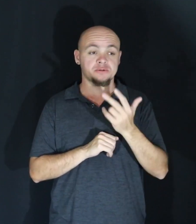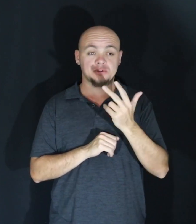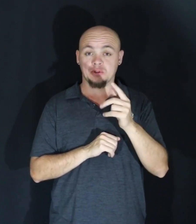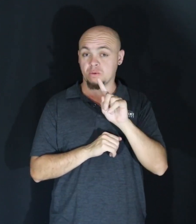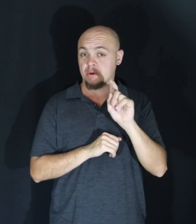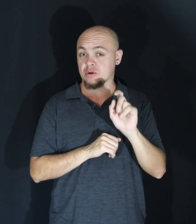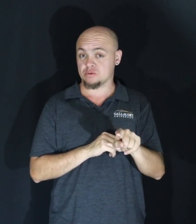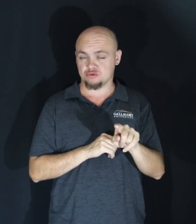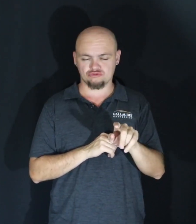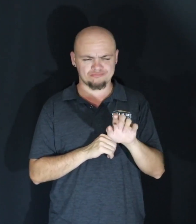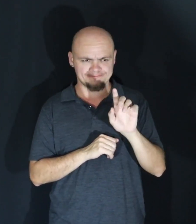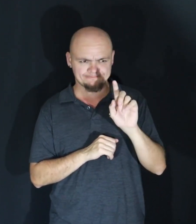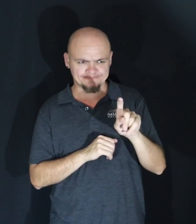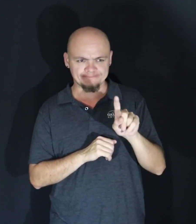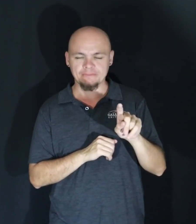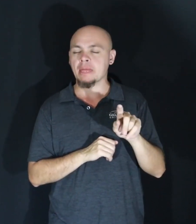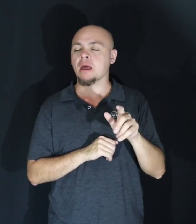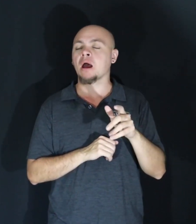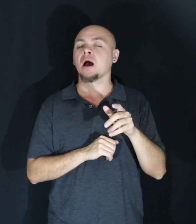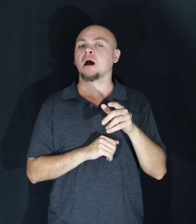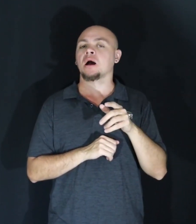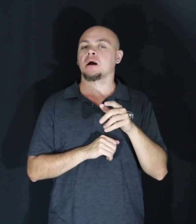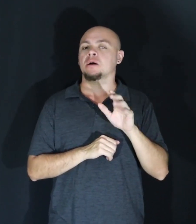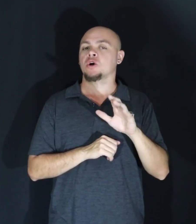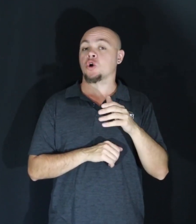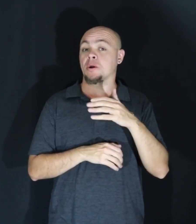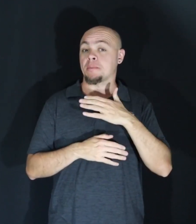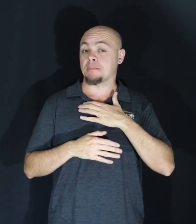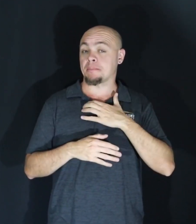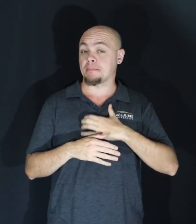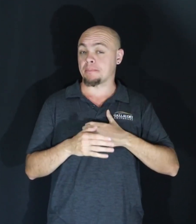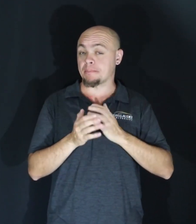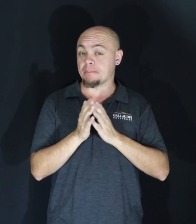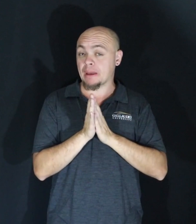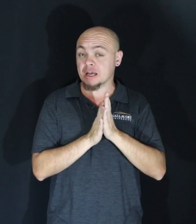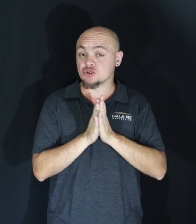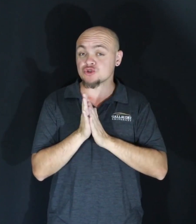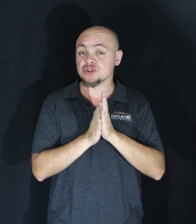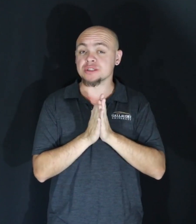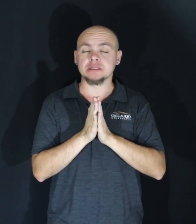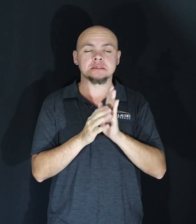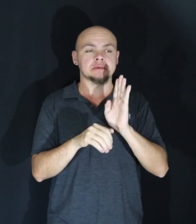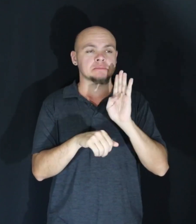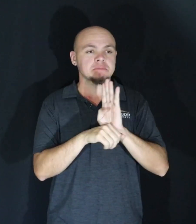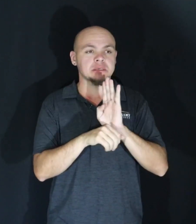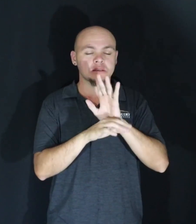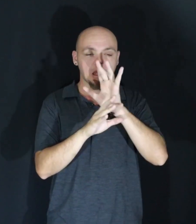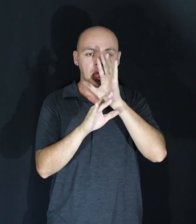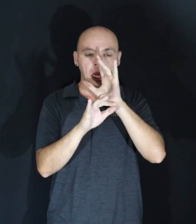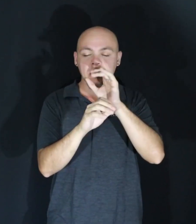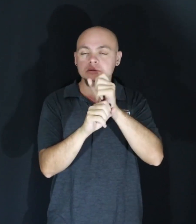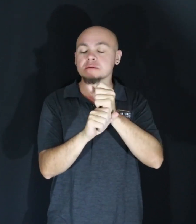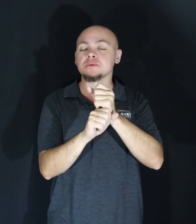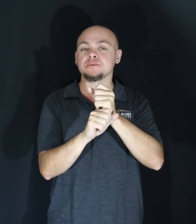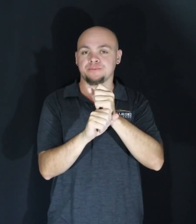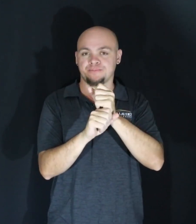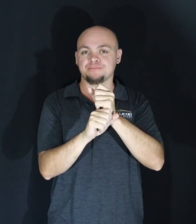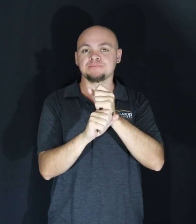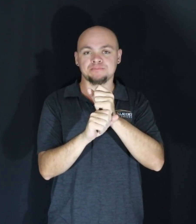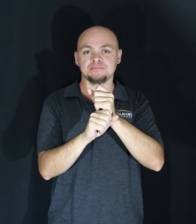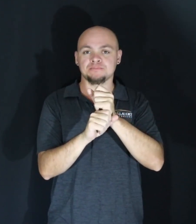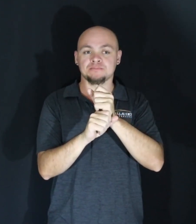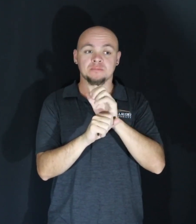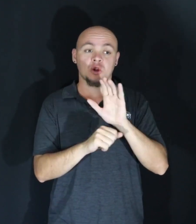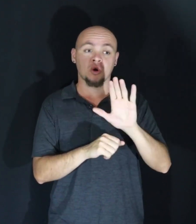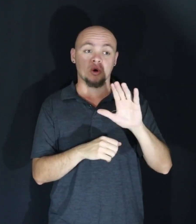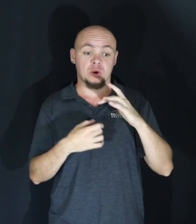as a tool for her, she not only regained her passion for her business and her motivation, she made a priority of